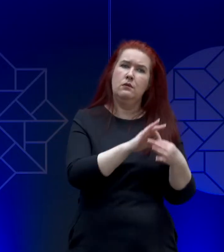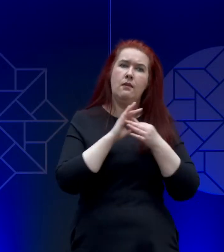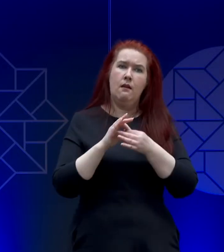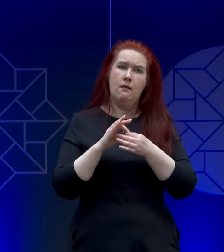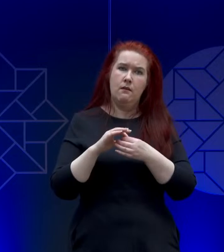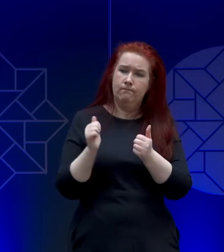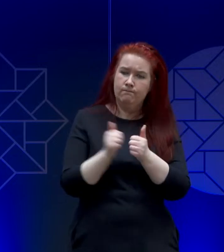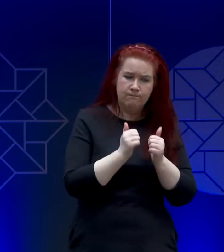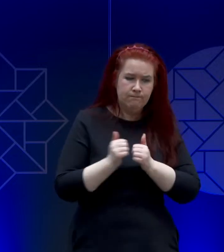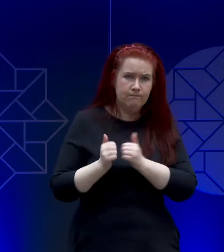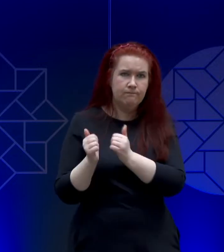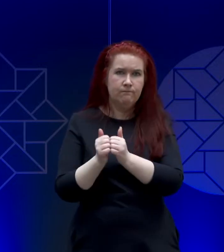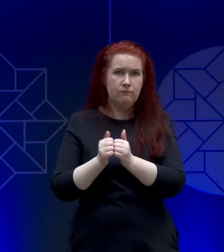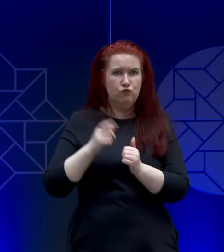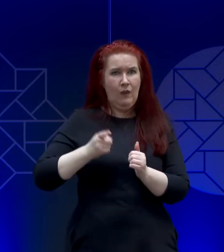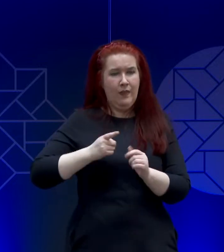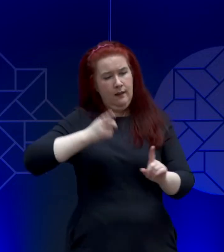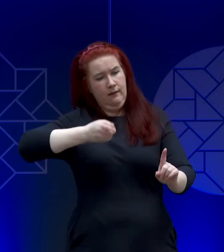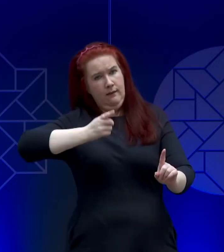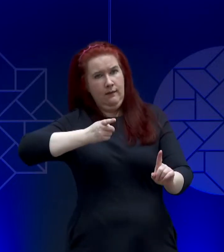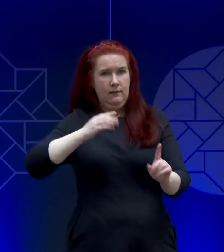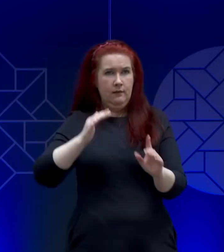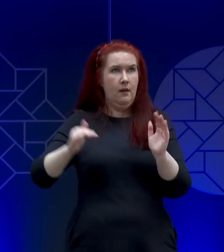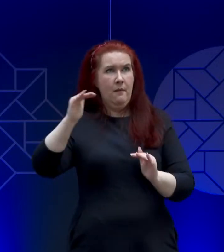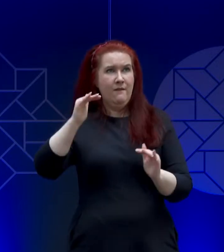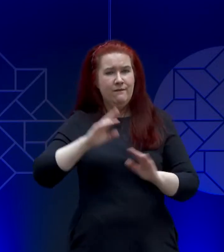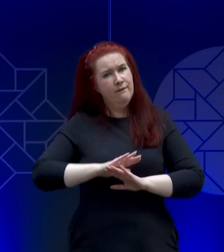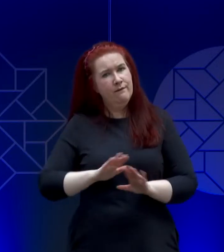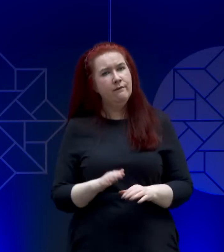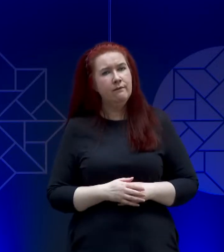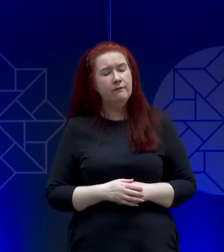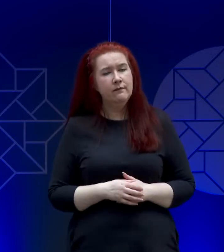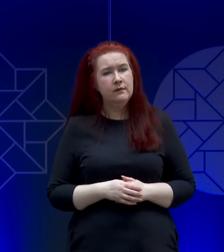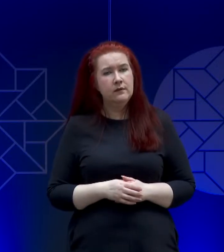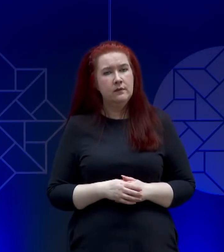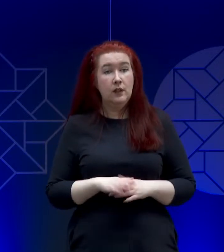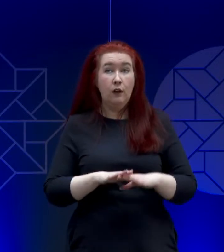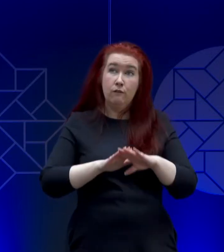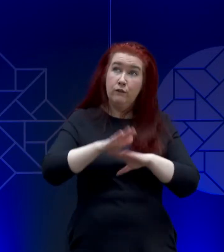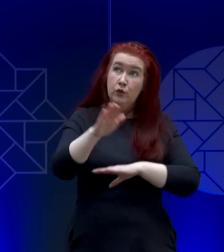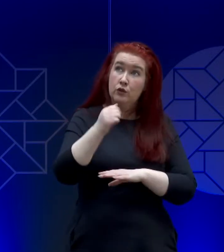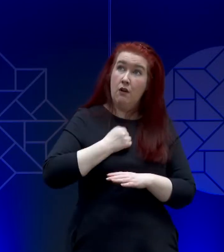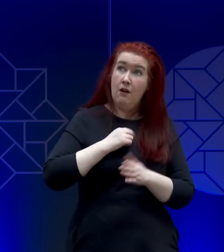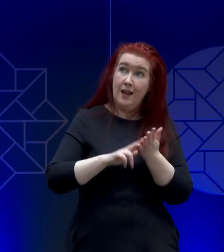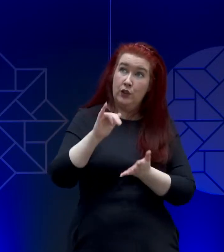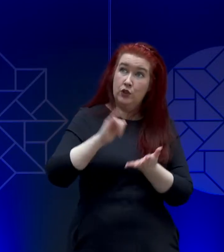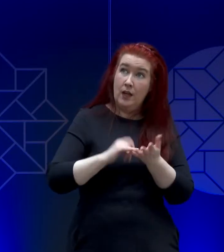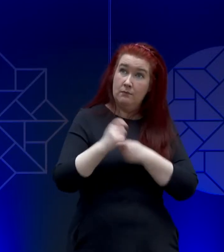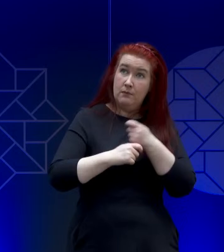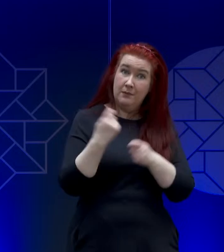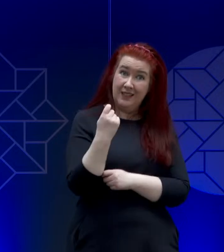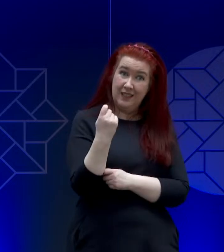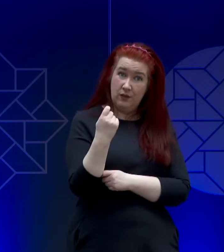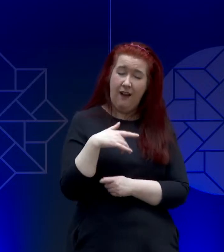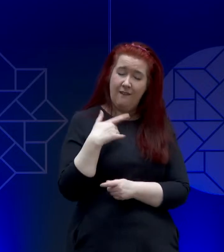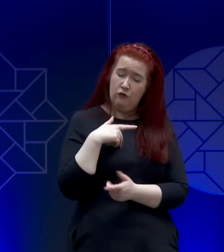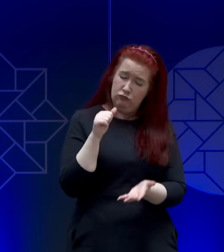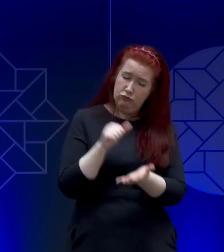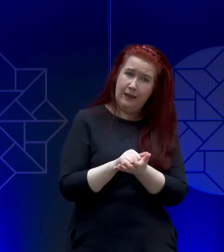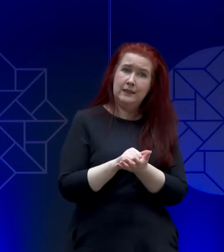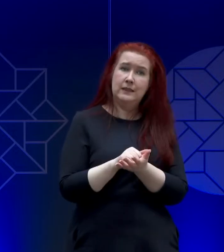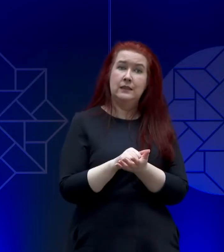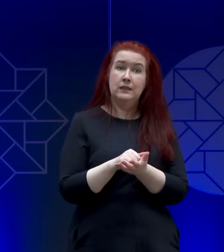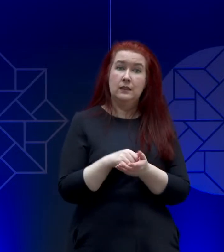over diktats from on high. For the future success of our NHS, this is not only the right approach, but